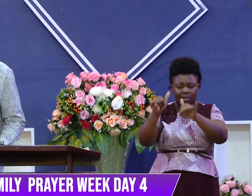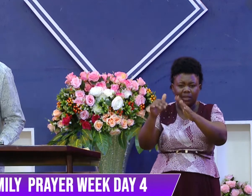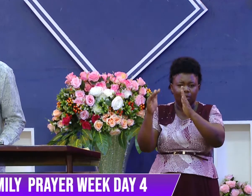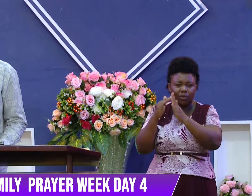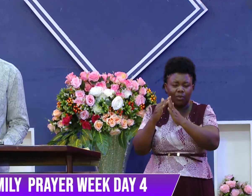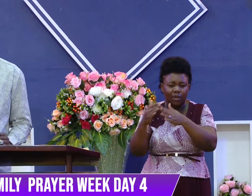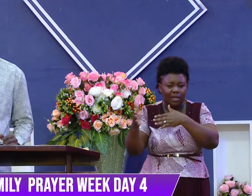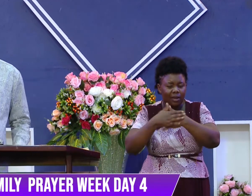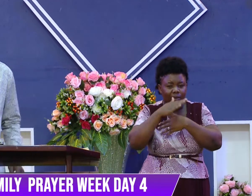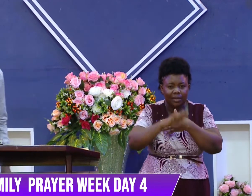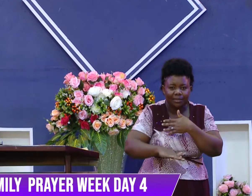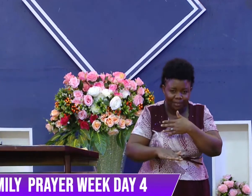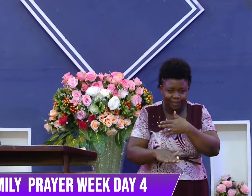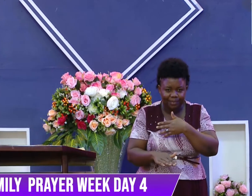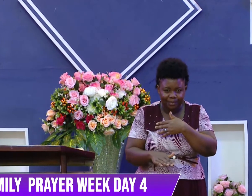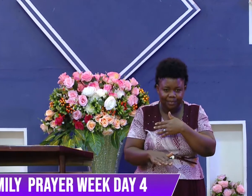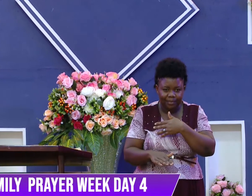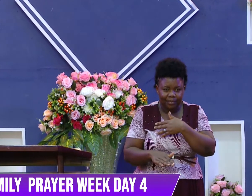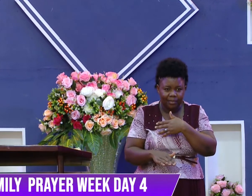home in a lockdown.